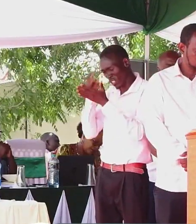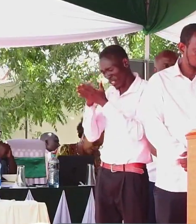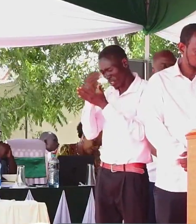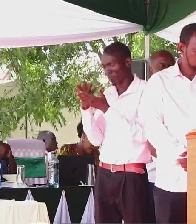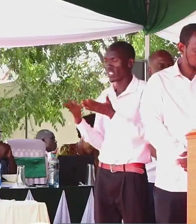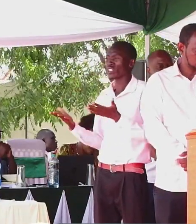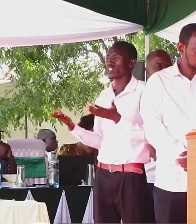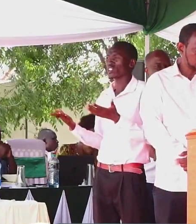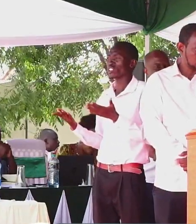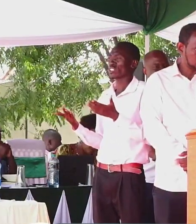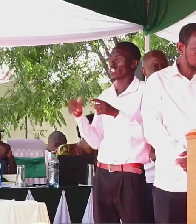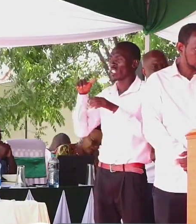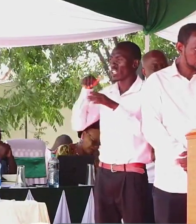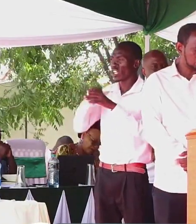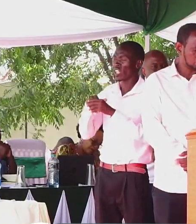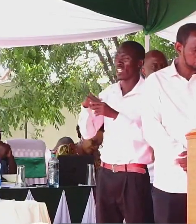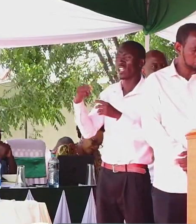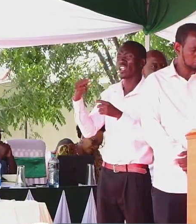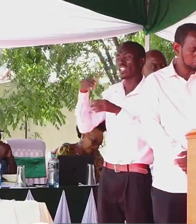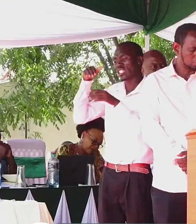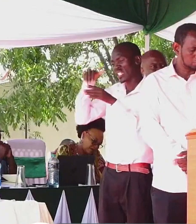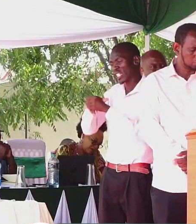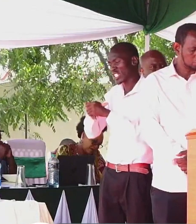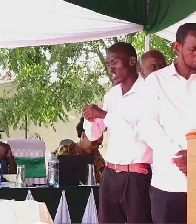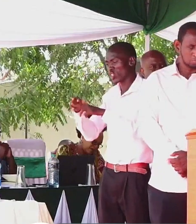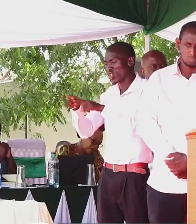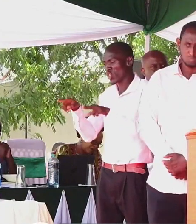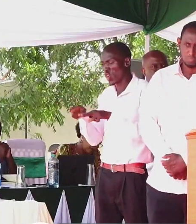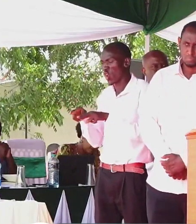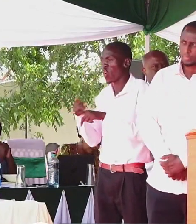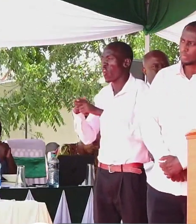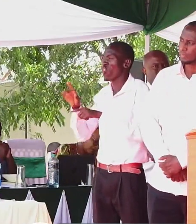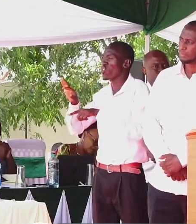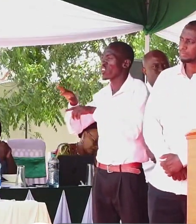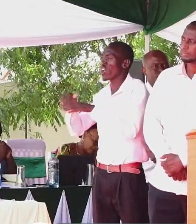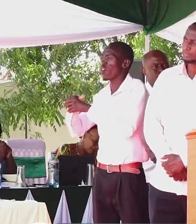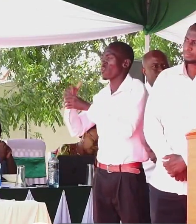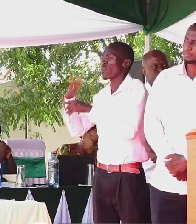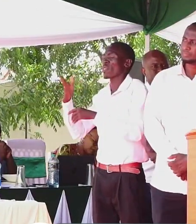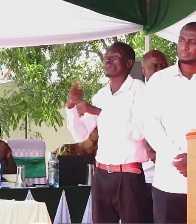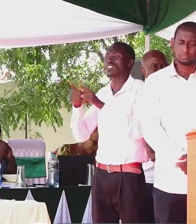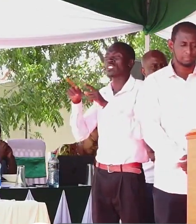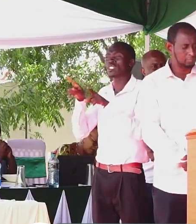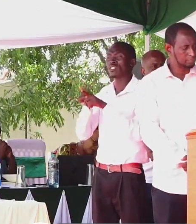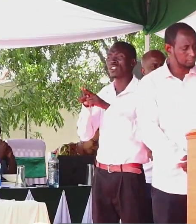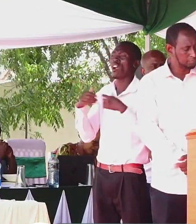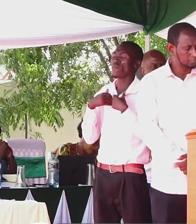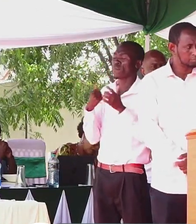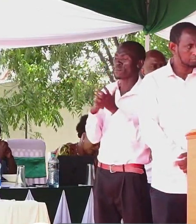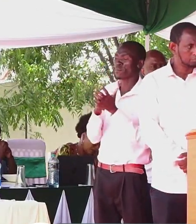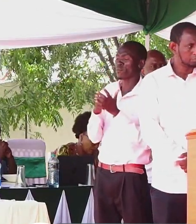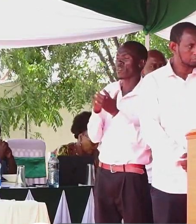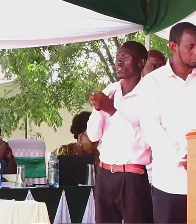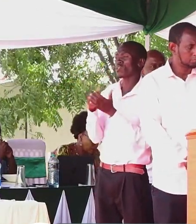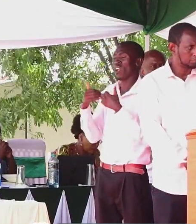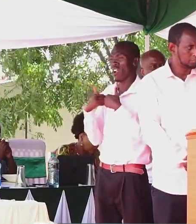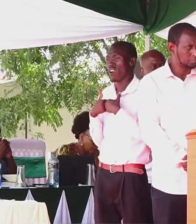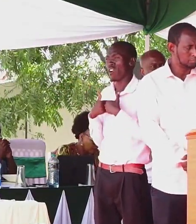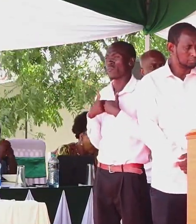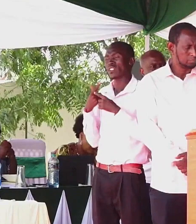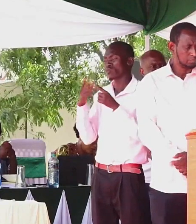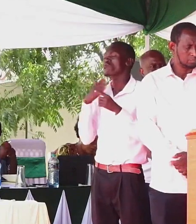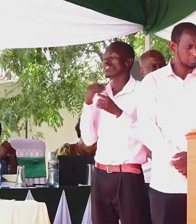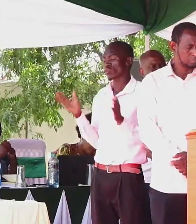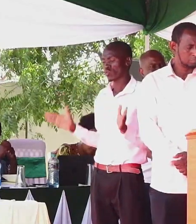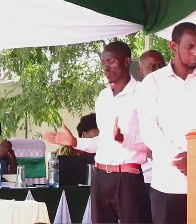course, the indoor and outdoor play materials. Of course, these are some of the issues we have, and we want to strengthen